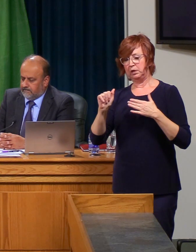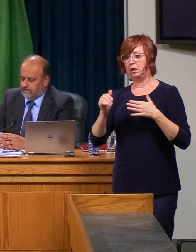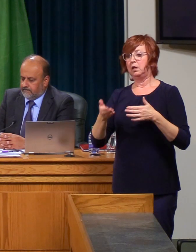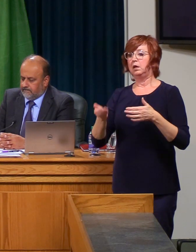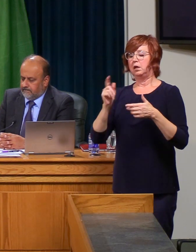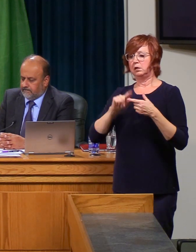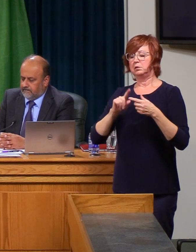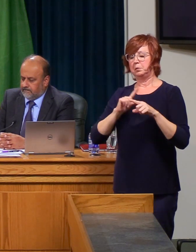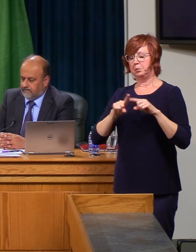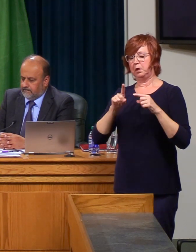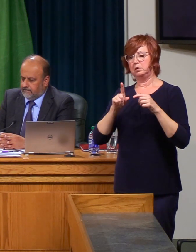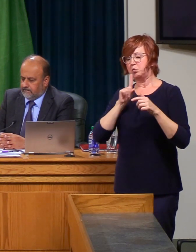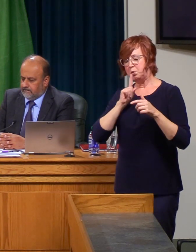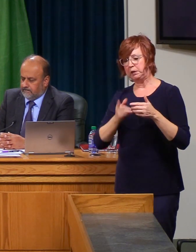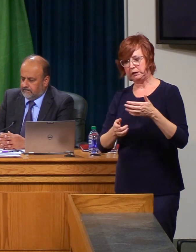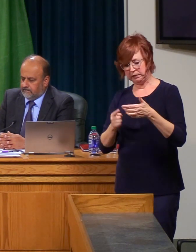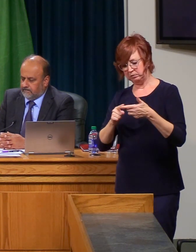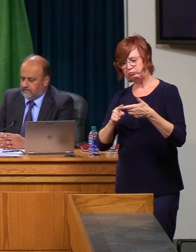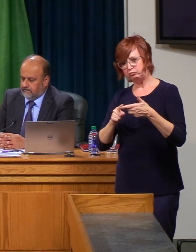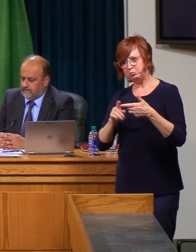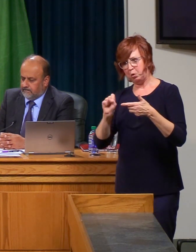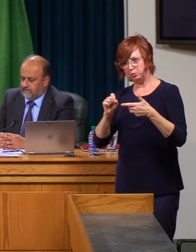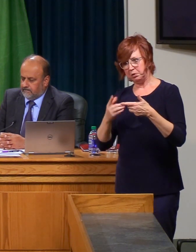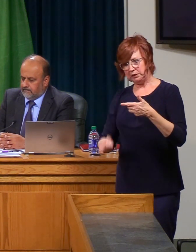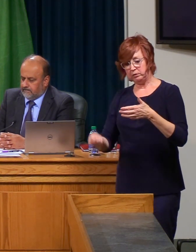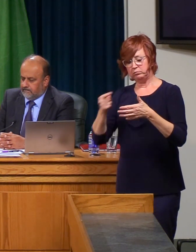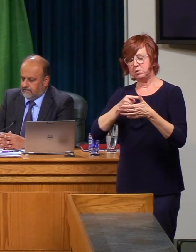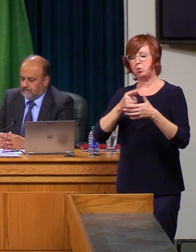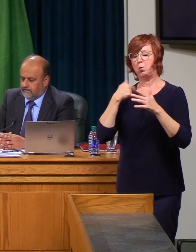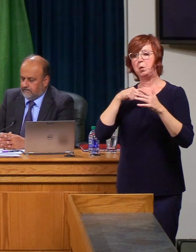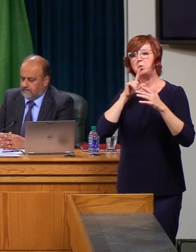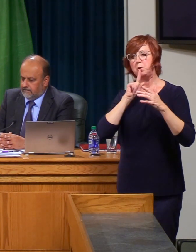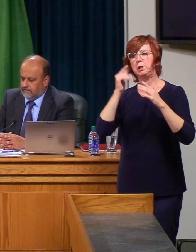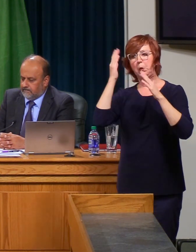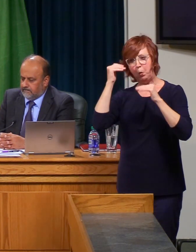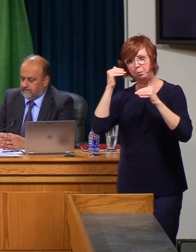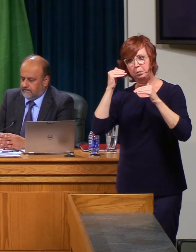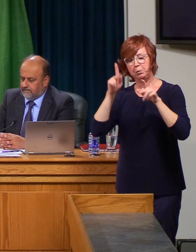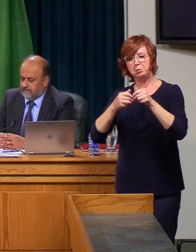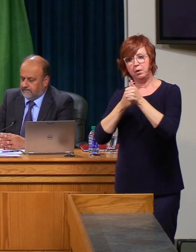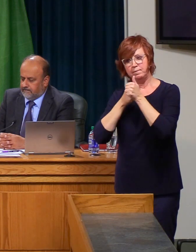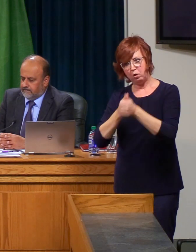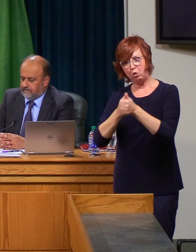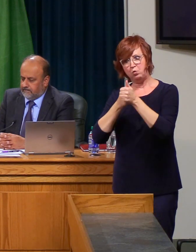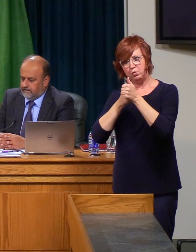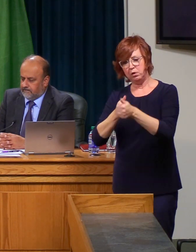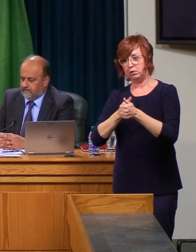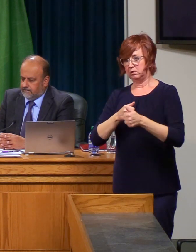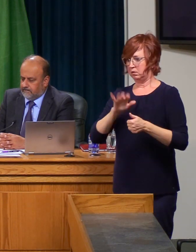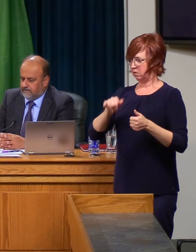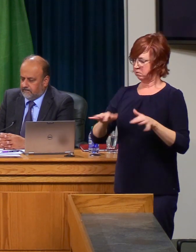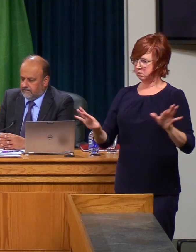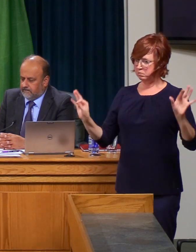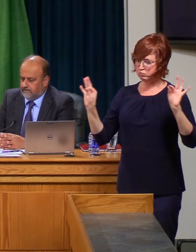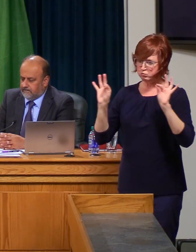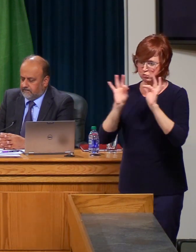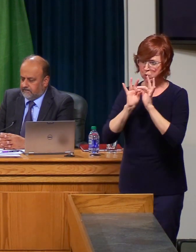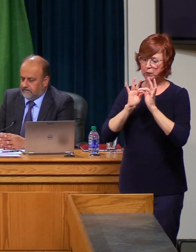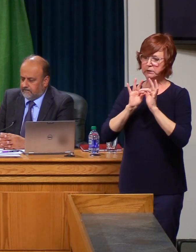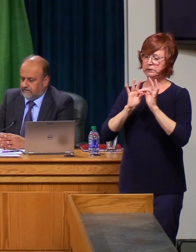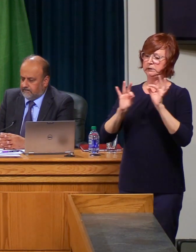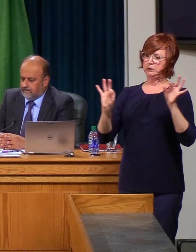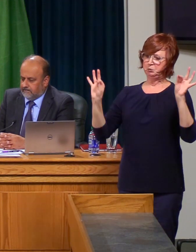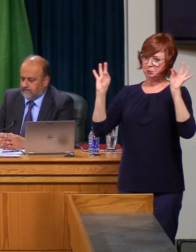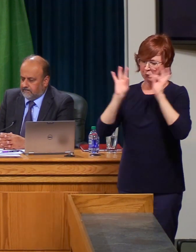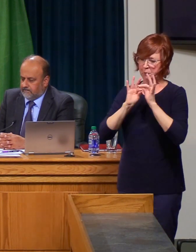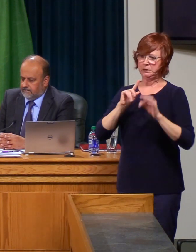true expectation that these orders will be complied with, as this is what is necessary for us to flatten the curve. This is what is necessary